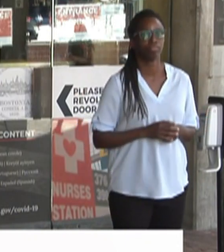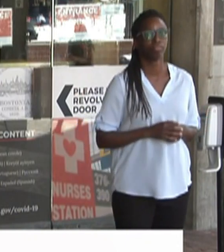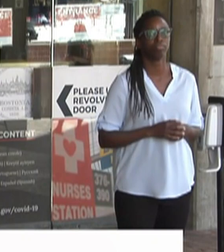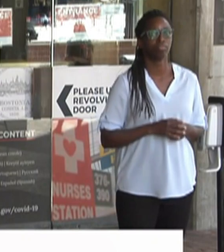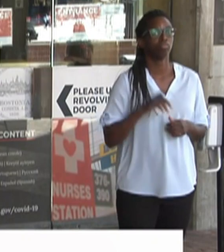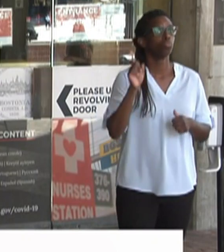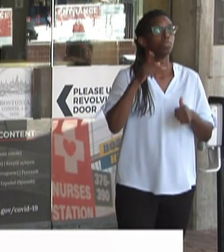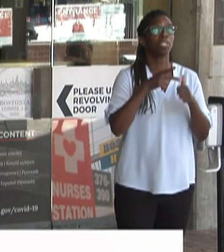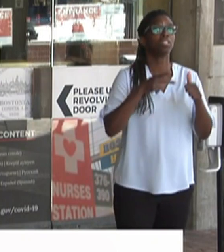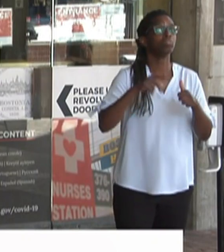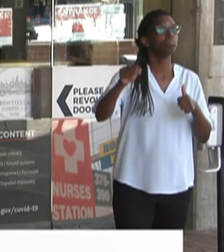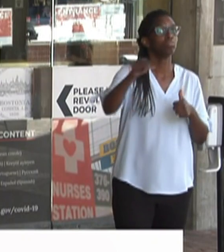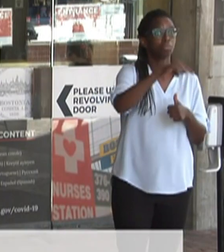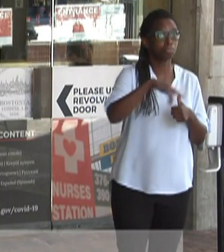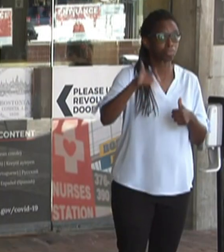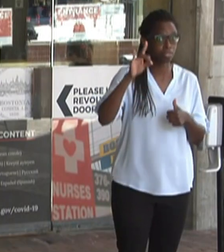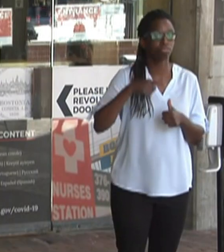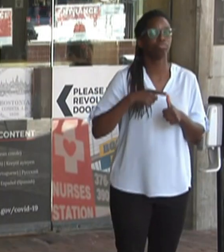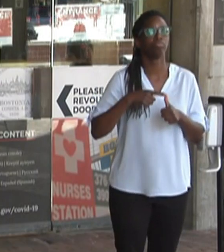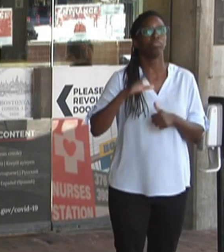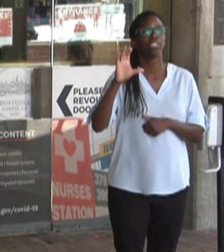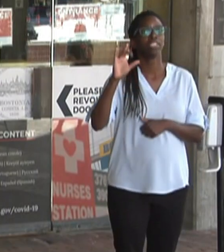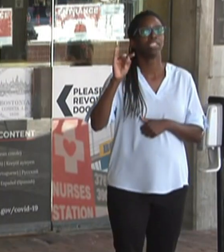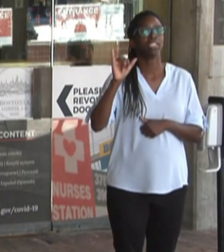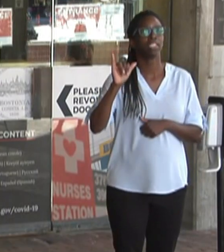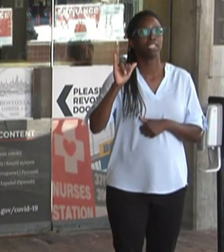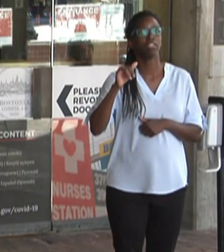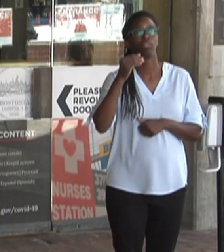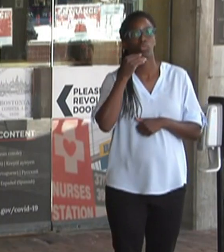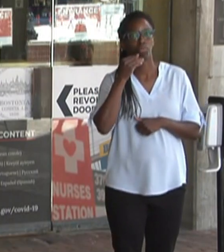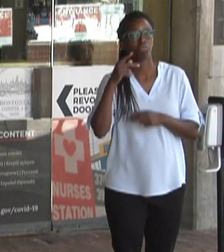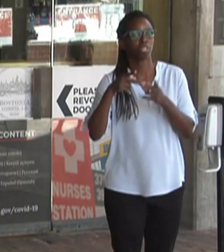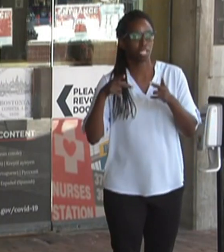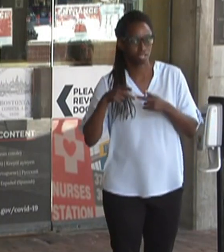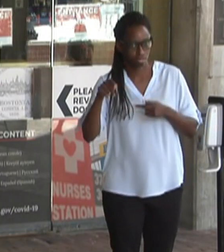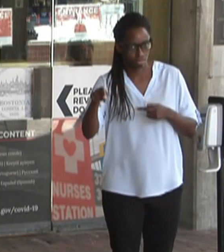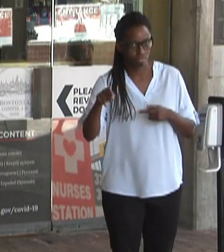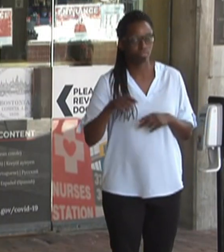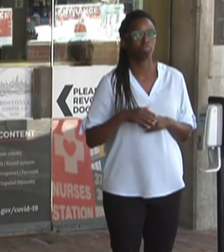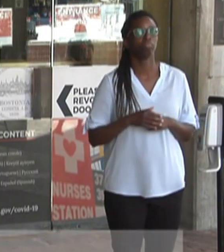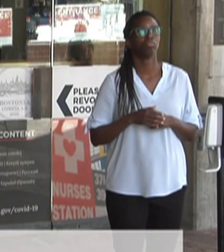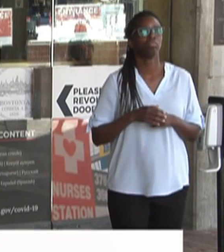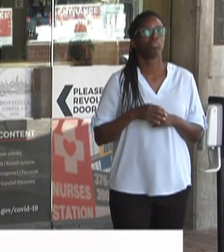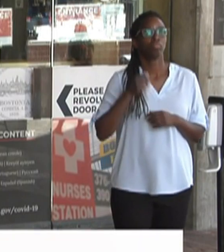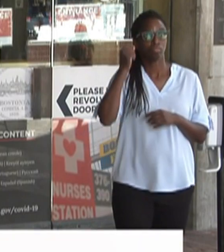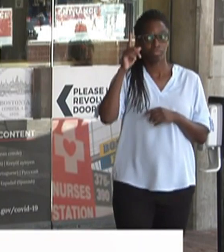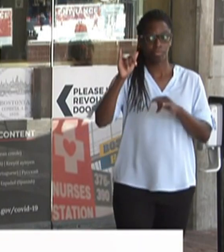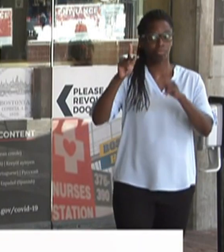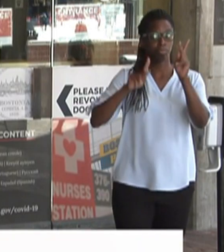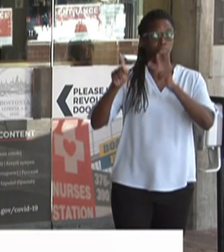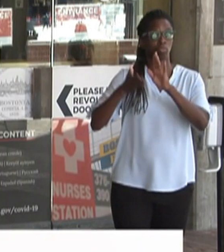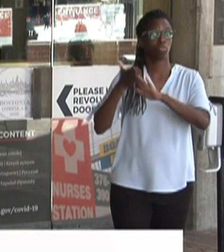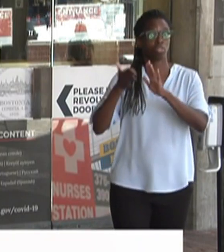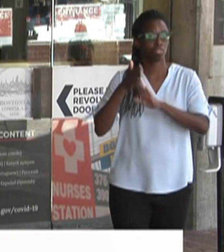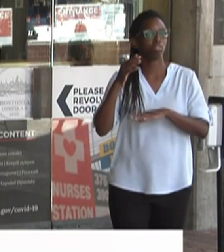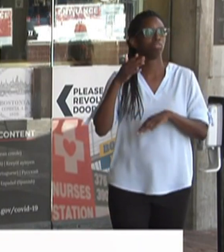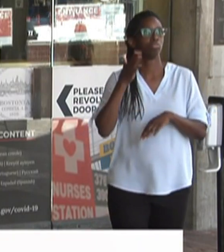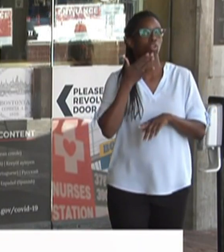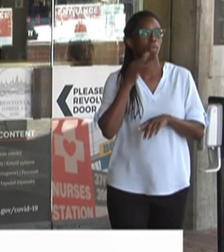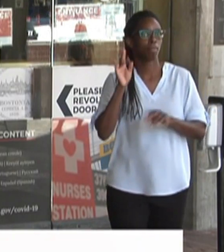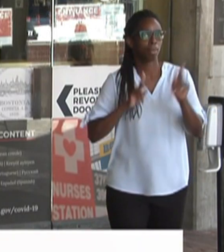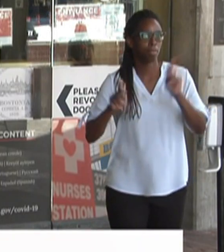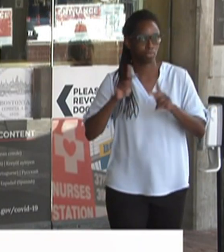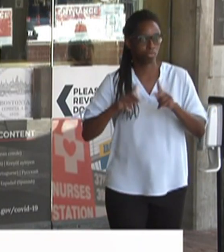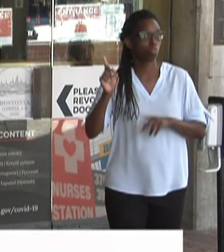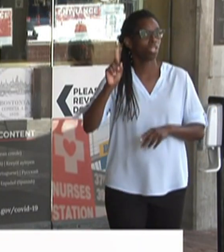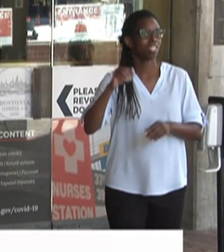is a business of color based in Roxbury that hires employees from the community. Commonwealth Kitchen is a